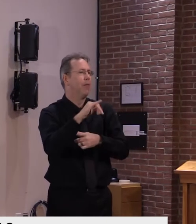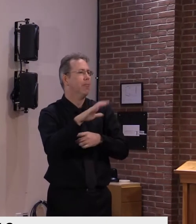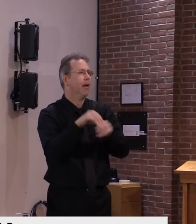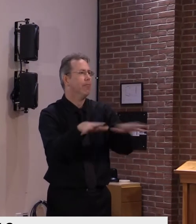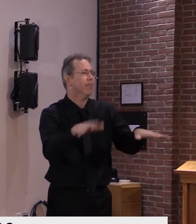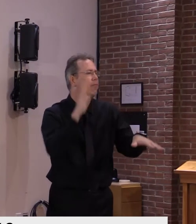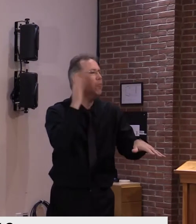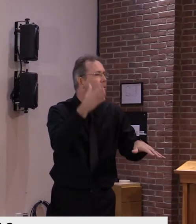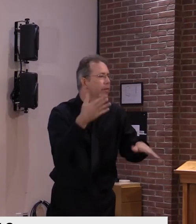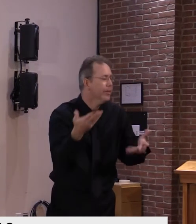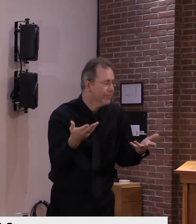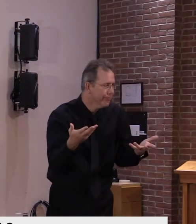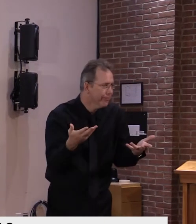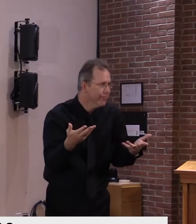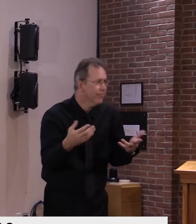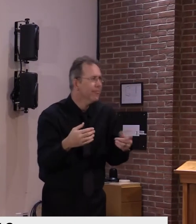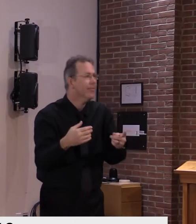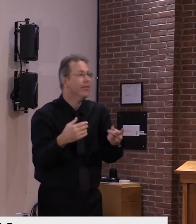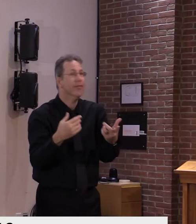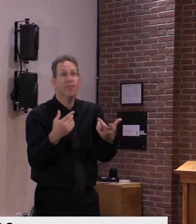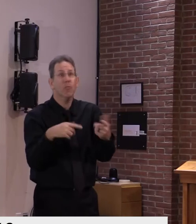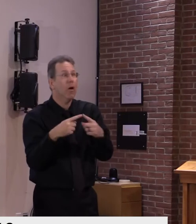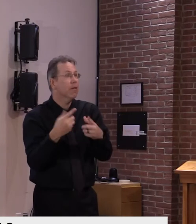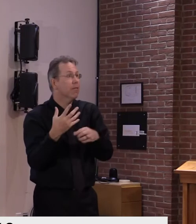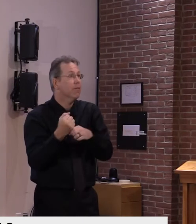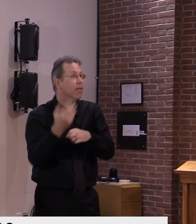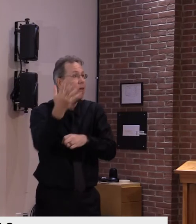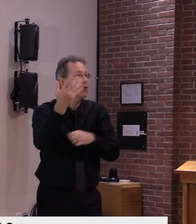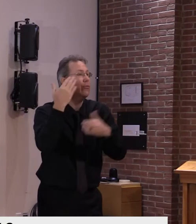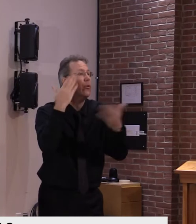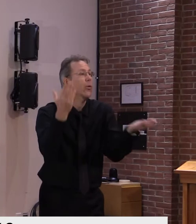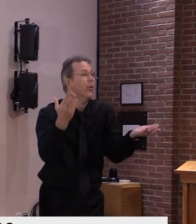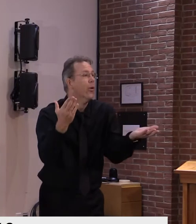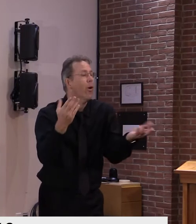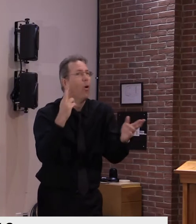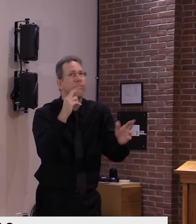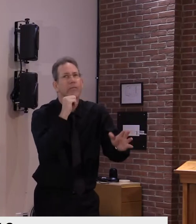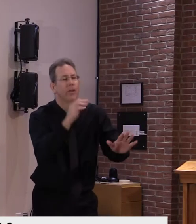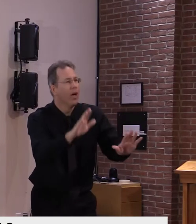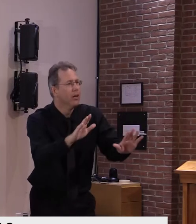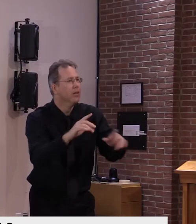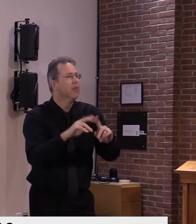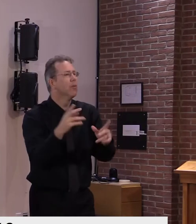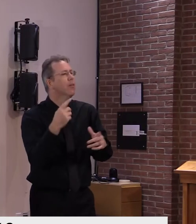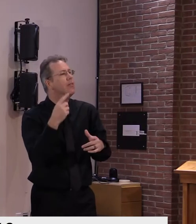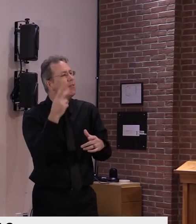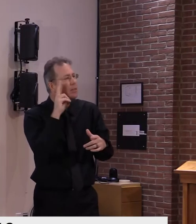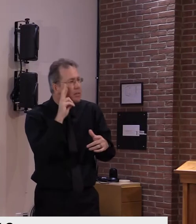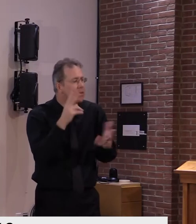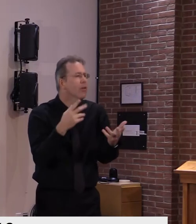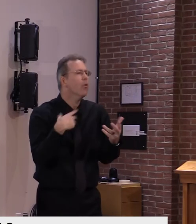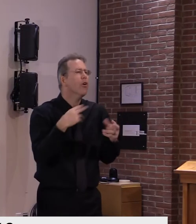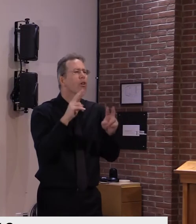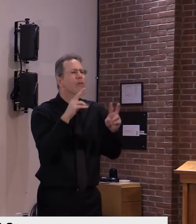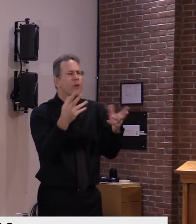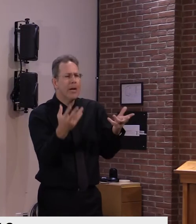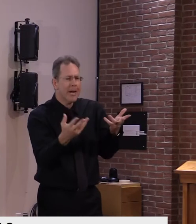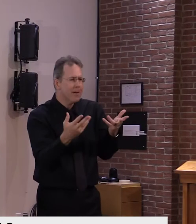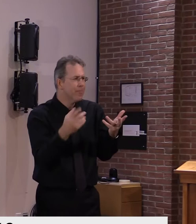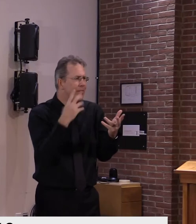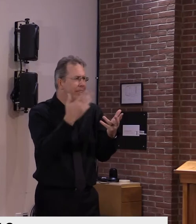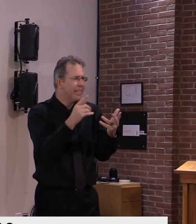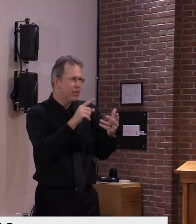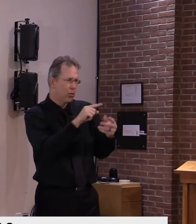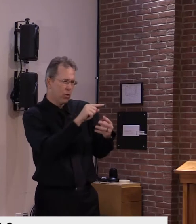not as soon as it comes, but looking at the pace of things over the last 20 years, possibly. But